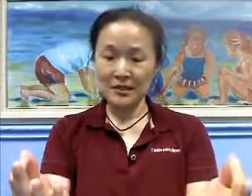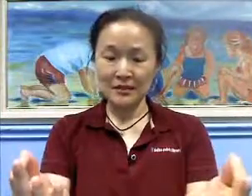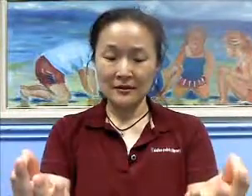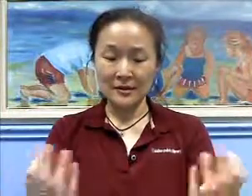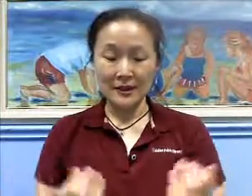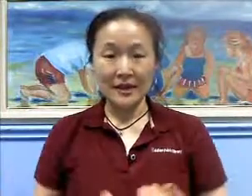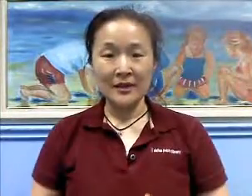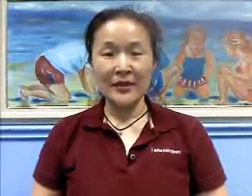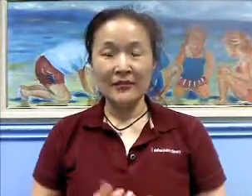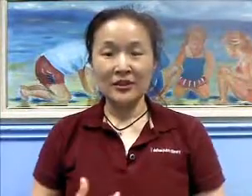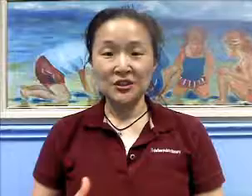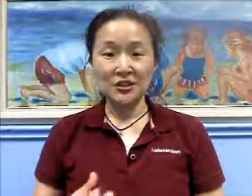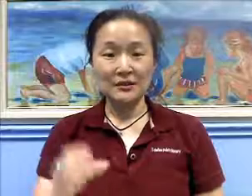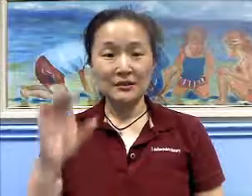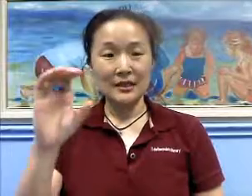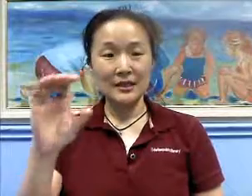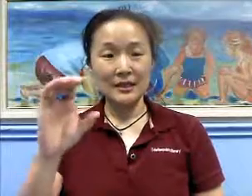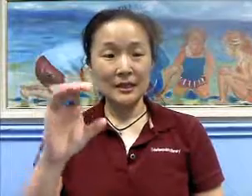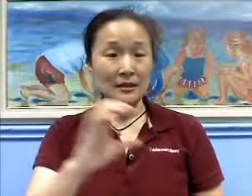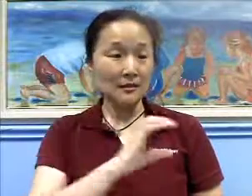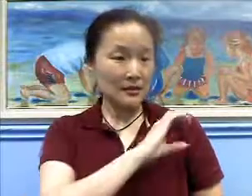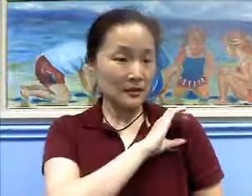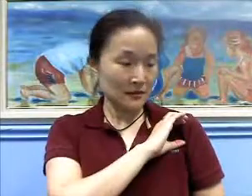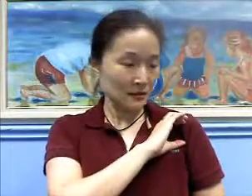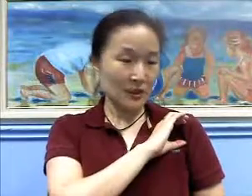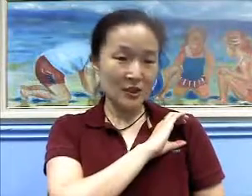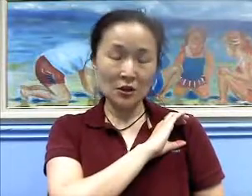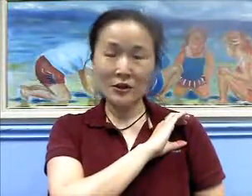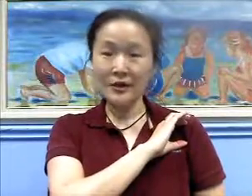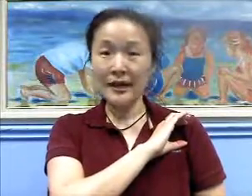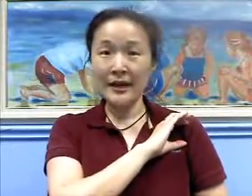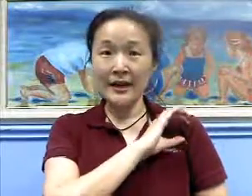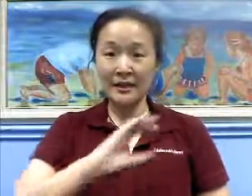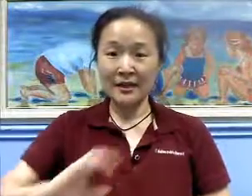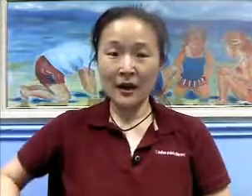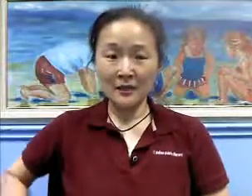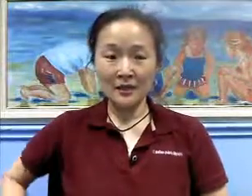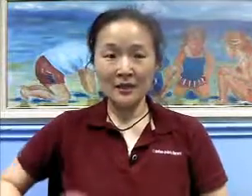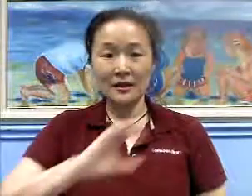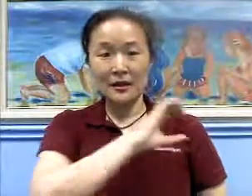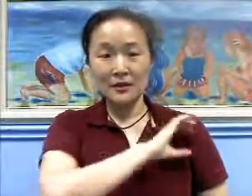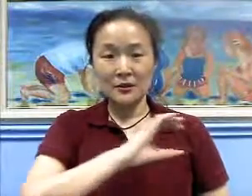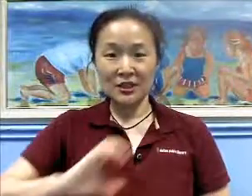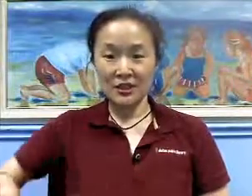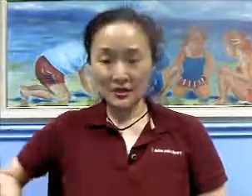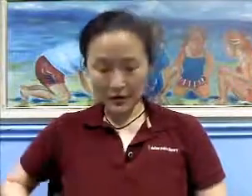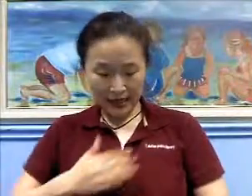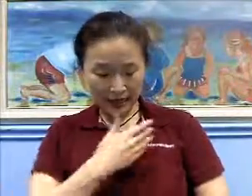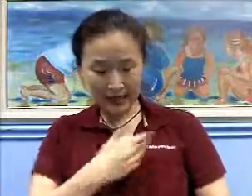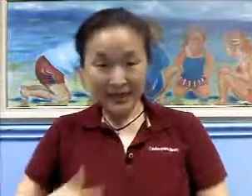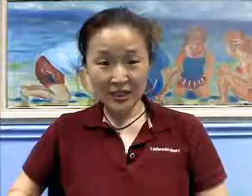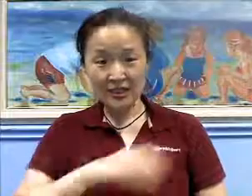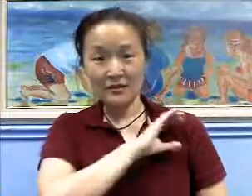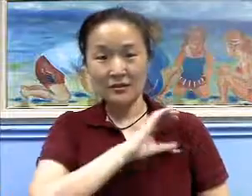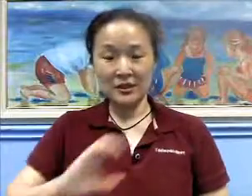Buddhist. And then we have Christian. Take a C, start one shoulder and end in the opposite, Christian, like a sash,